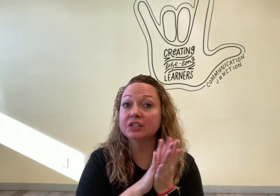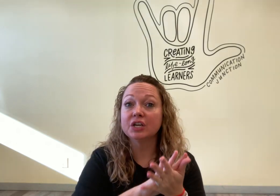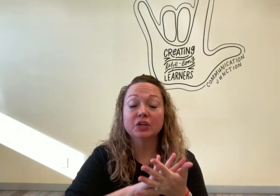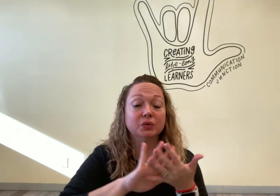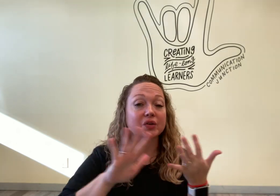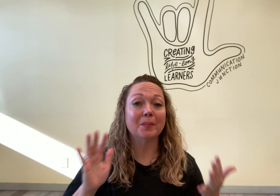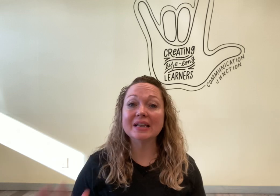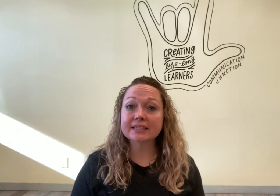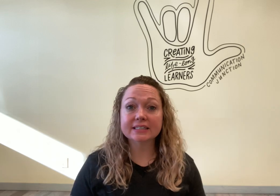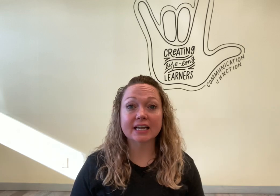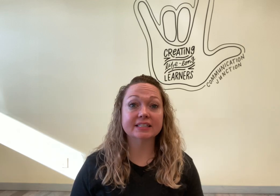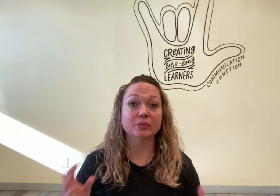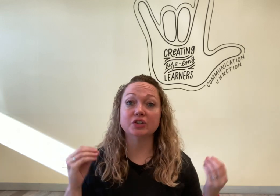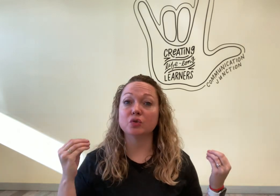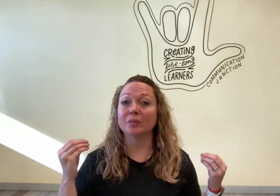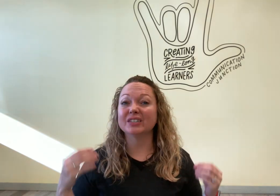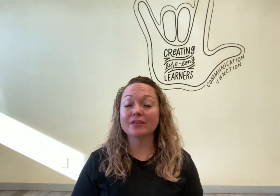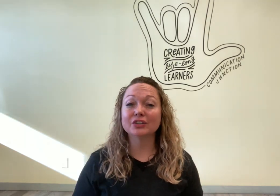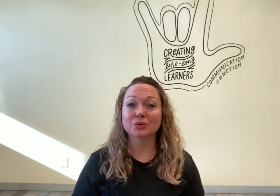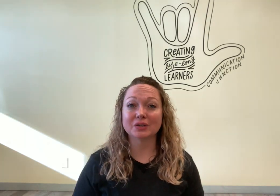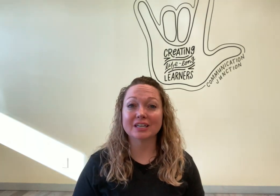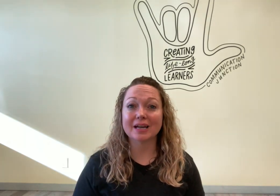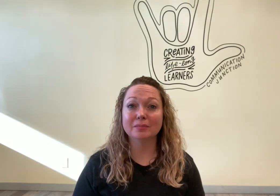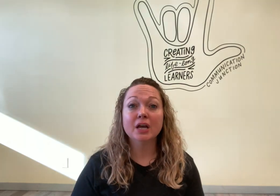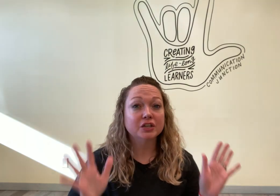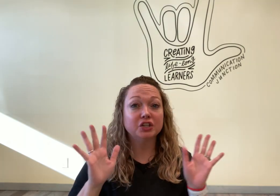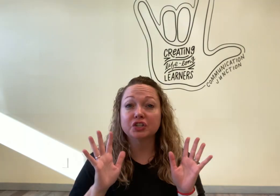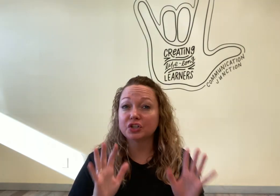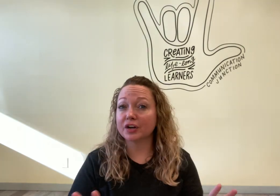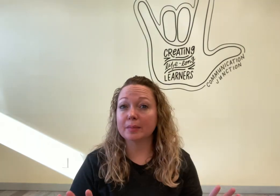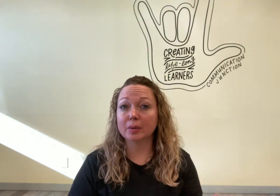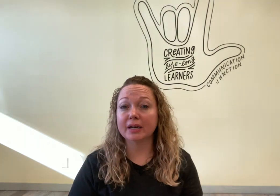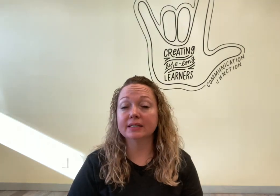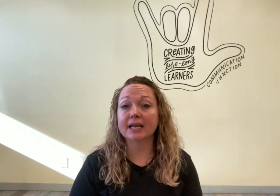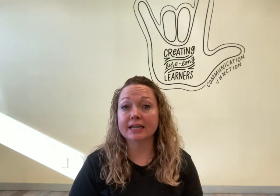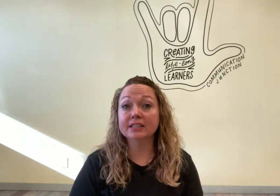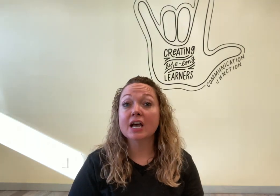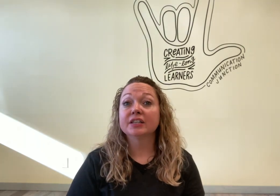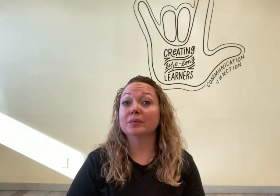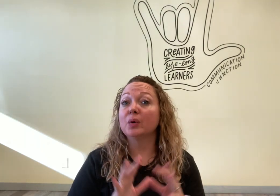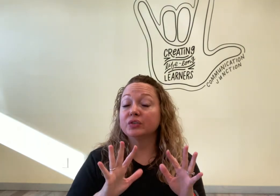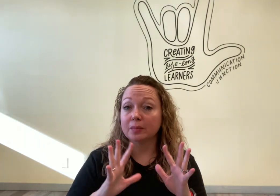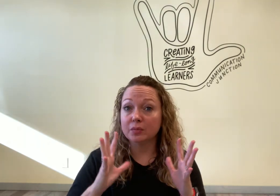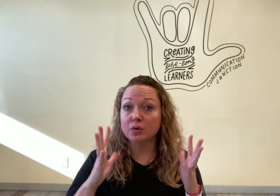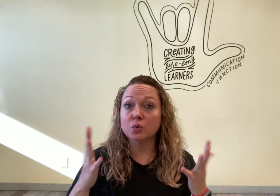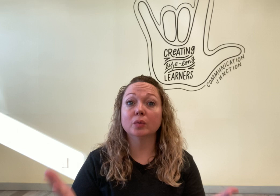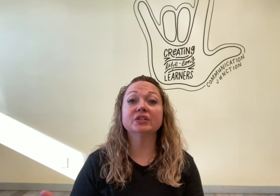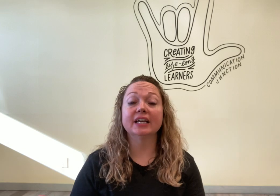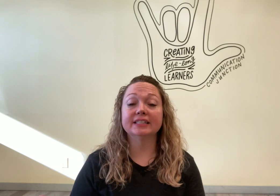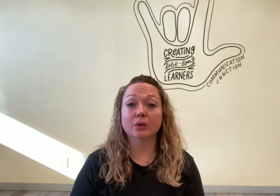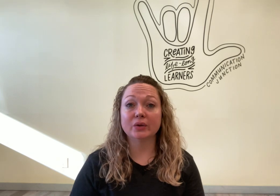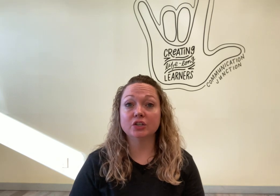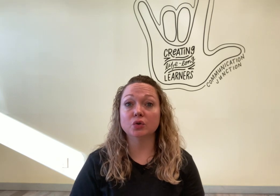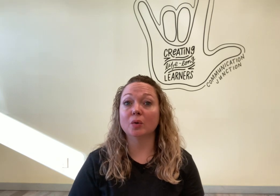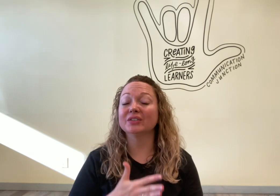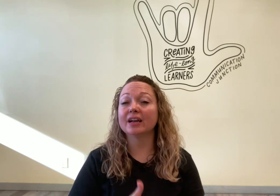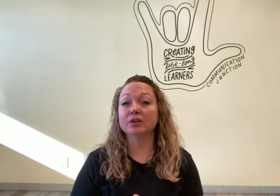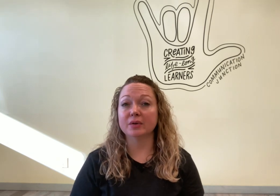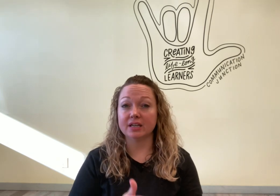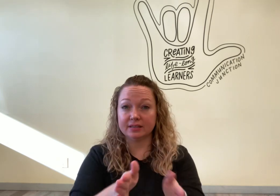know some basic signs that we do almost every story time to just start implementing signs, some normal signs that we do almost every week is the sign